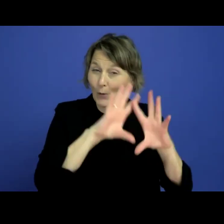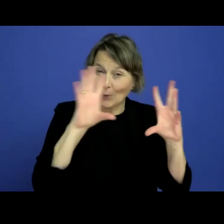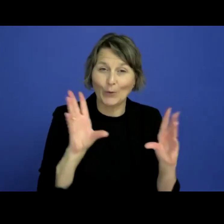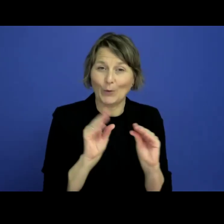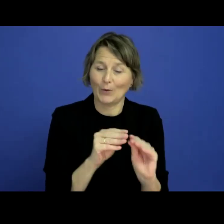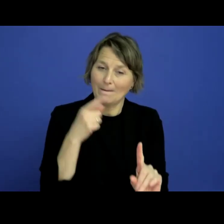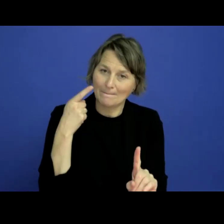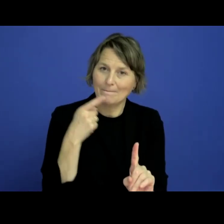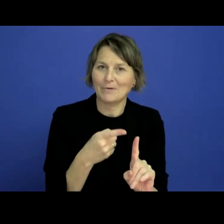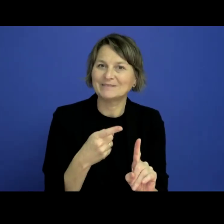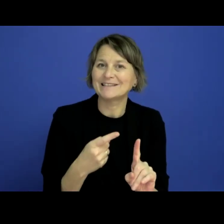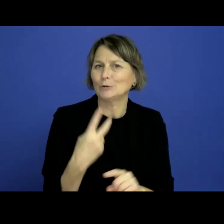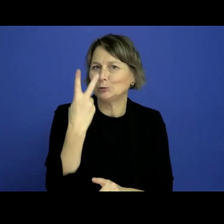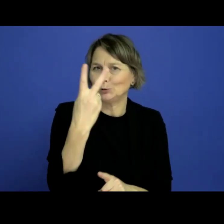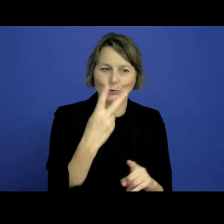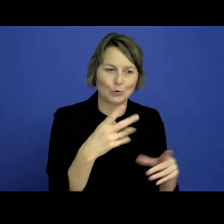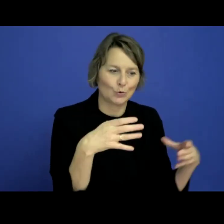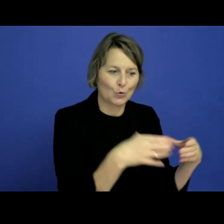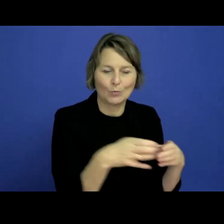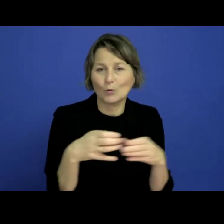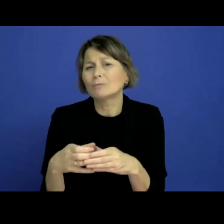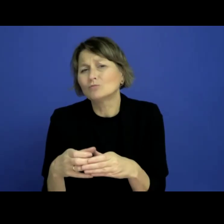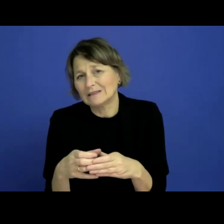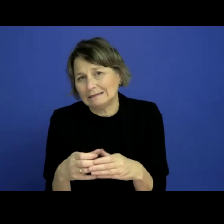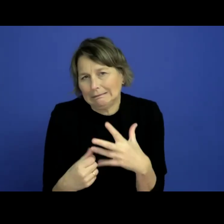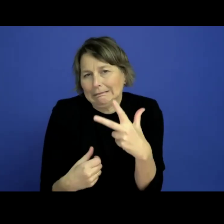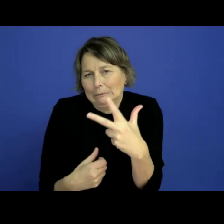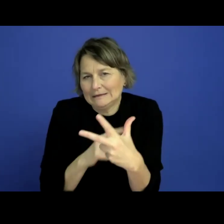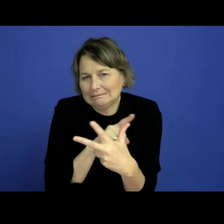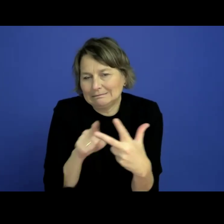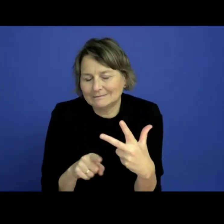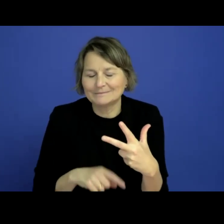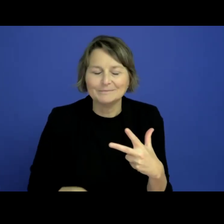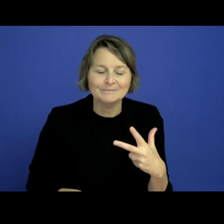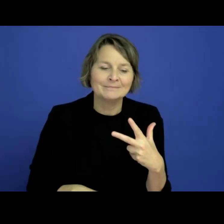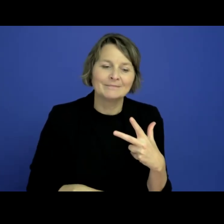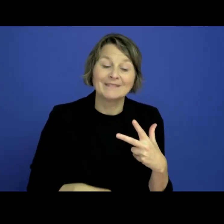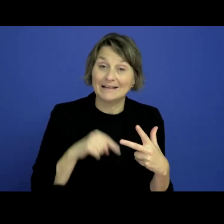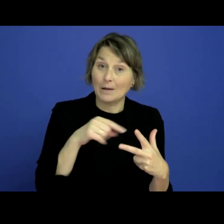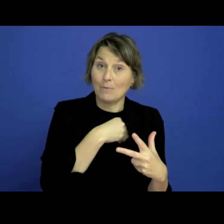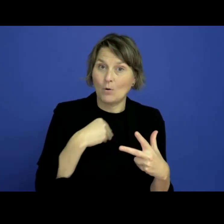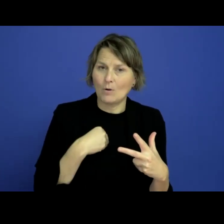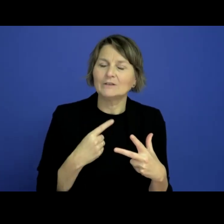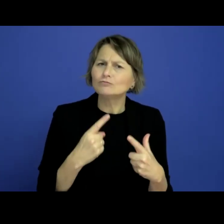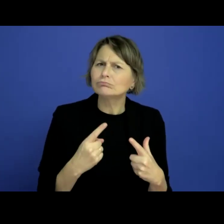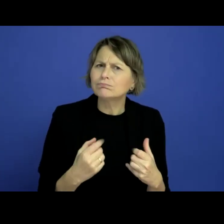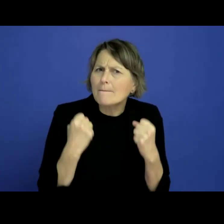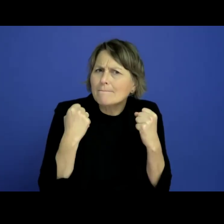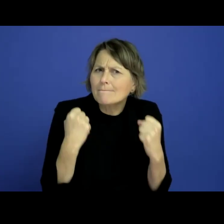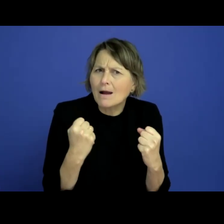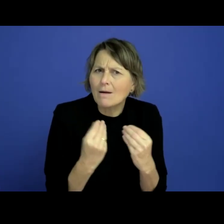two employee network groups, or three in Poland, so powerful is the foundation in real